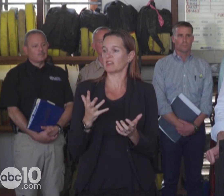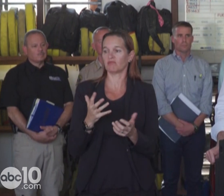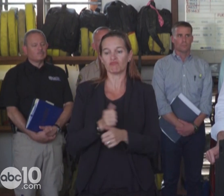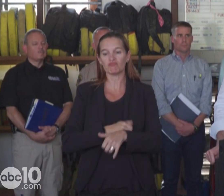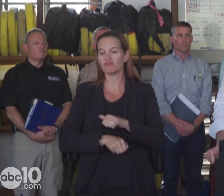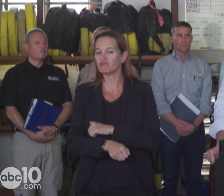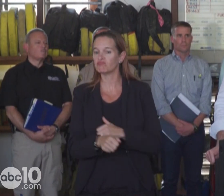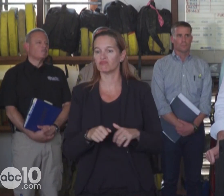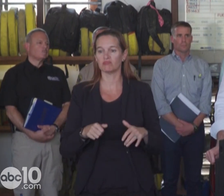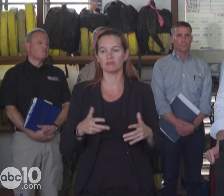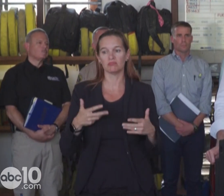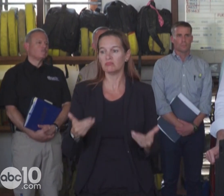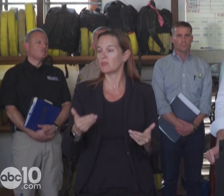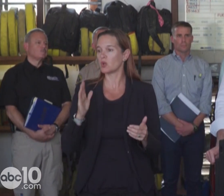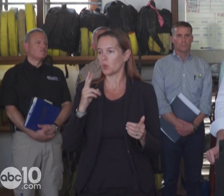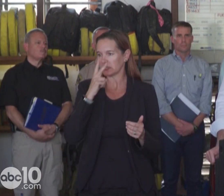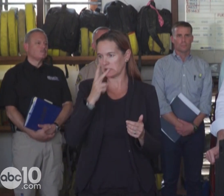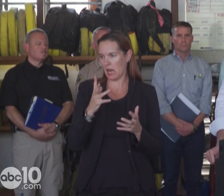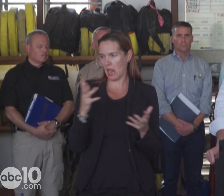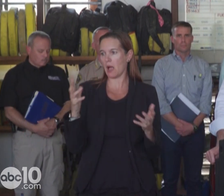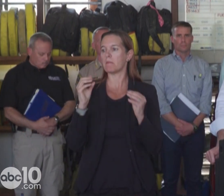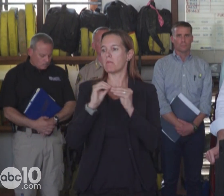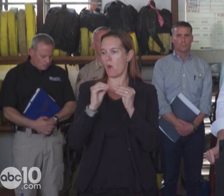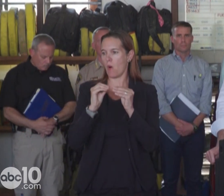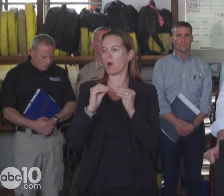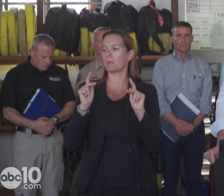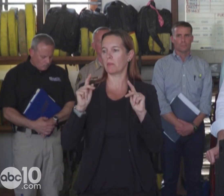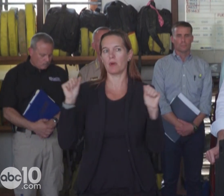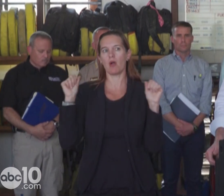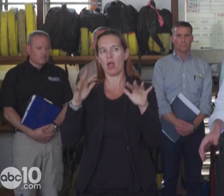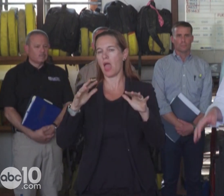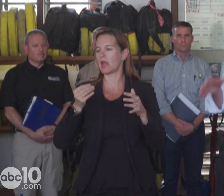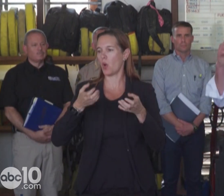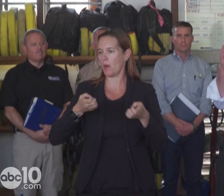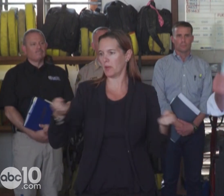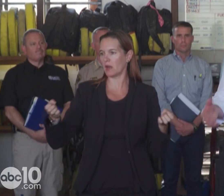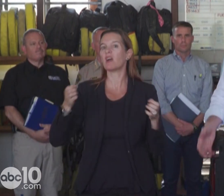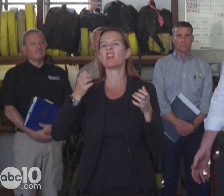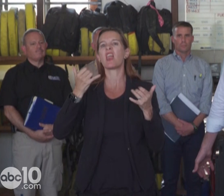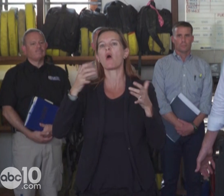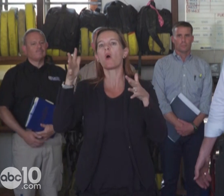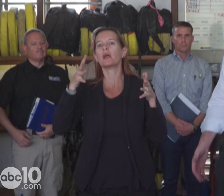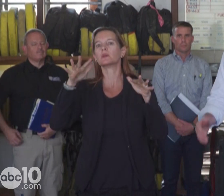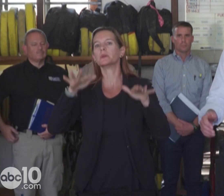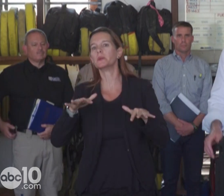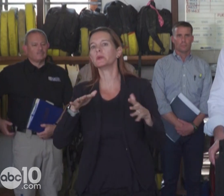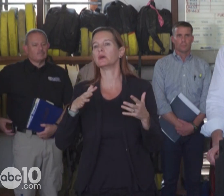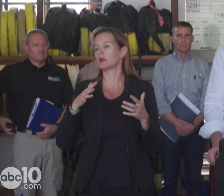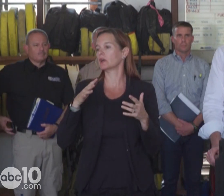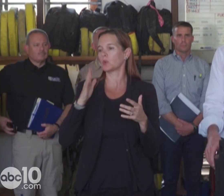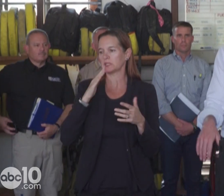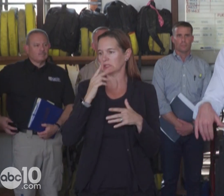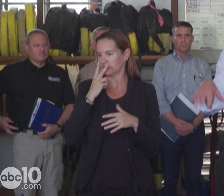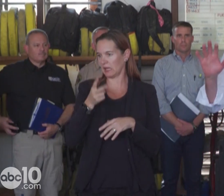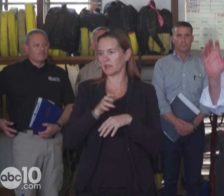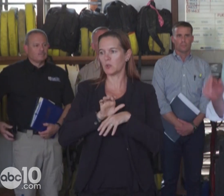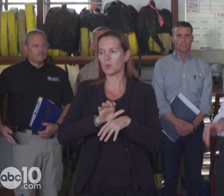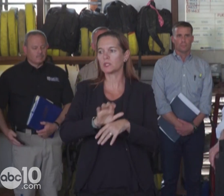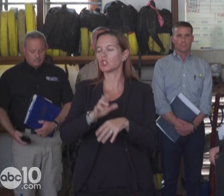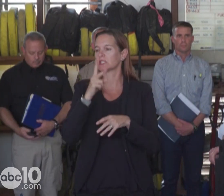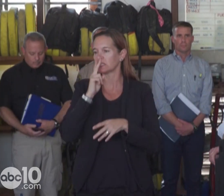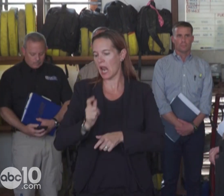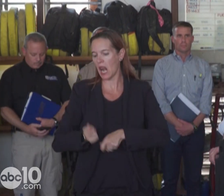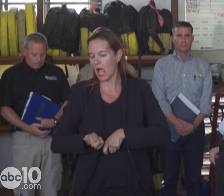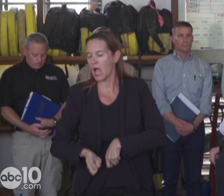You're going to see more assets as the air clears up. The wind now is dying down, more assets in the air. You've got bulldozers out there. You've got line